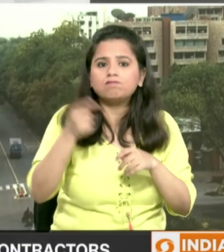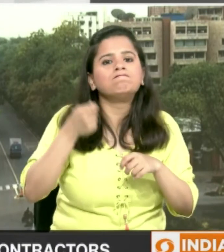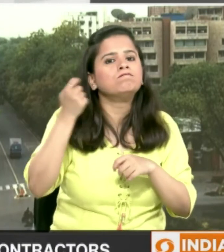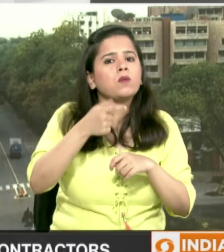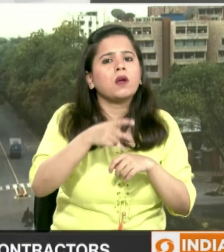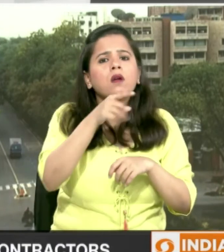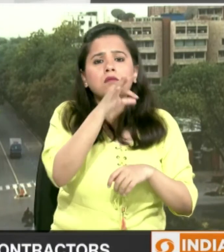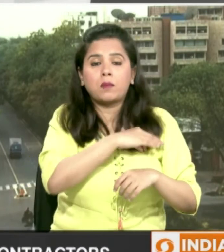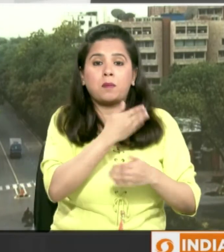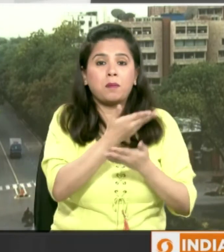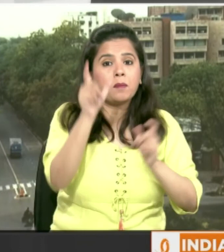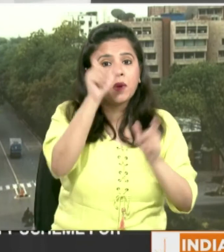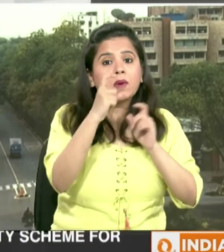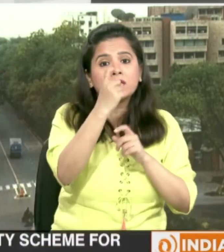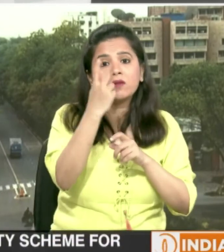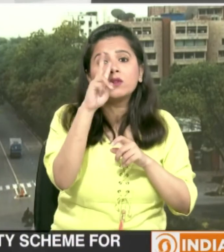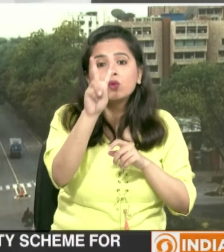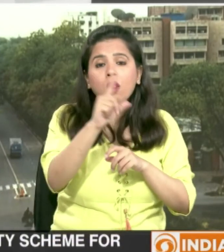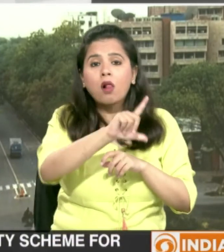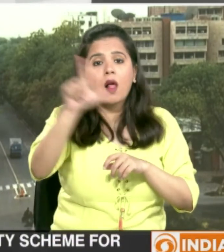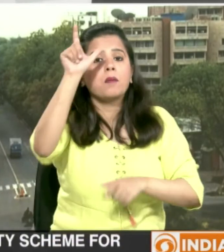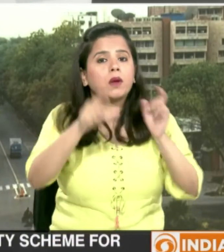than 72 lakh employees.